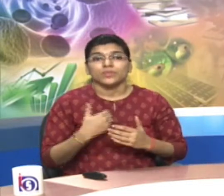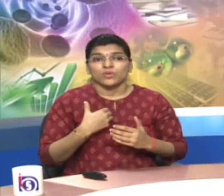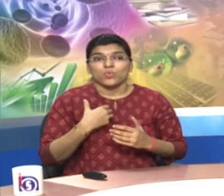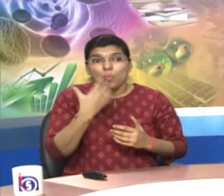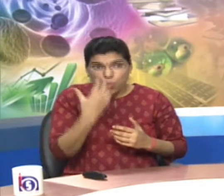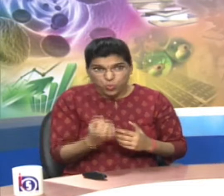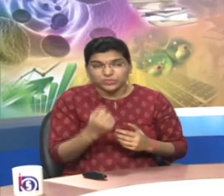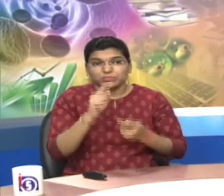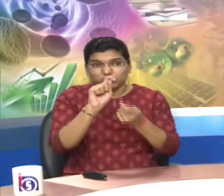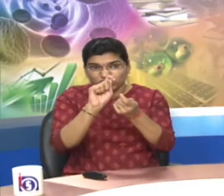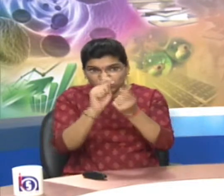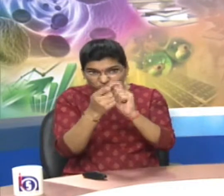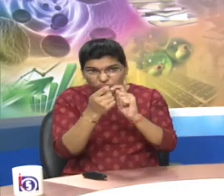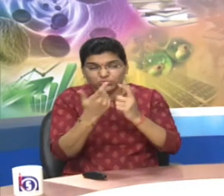I did, that is saved in that